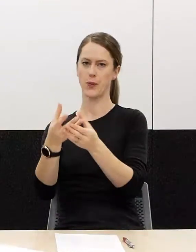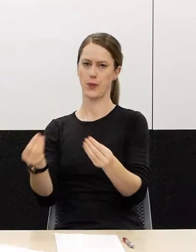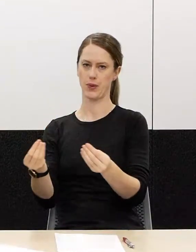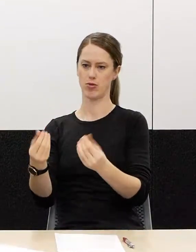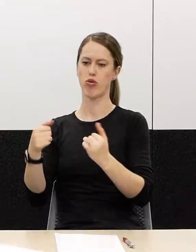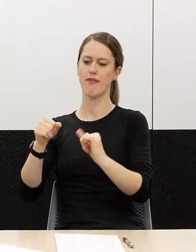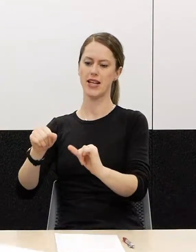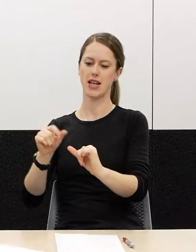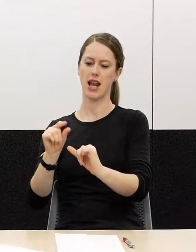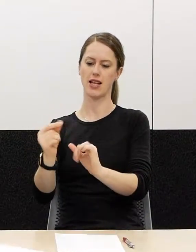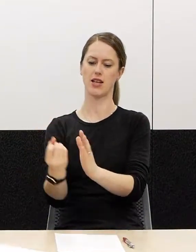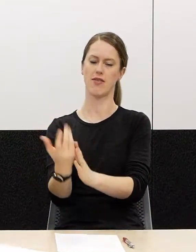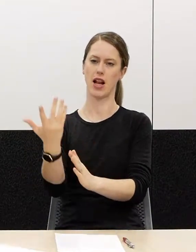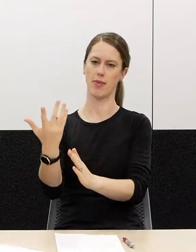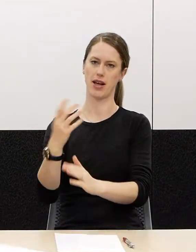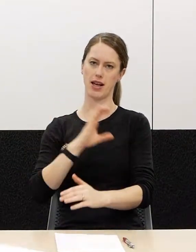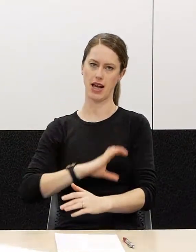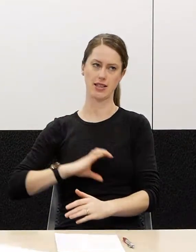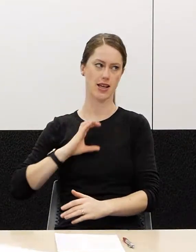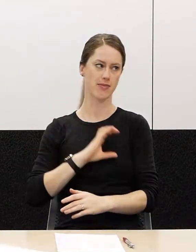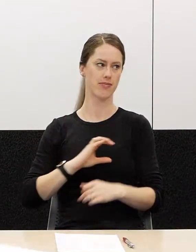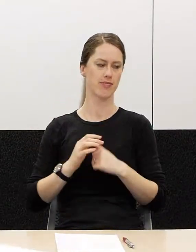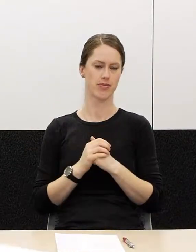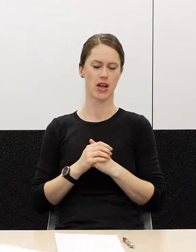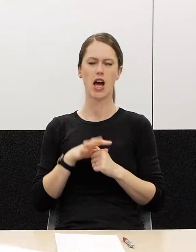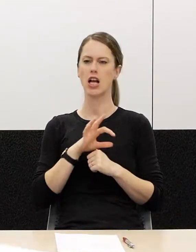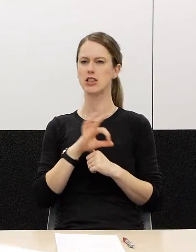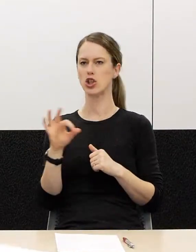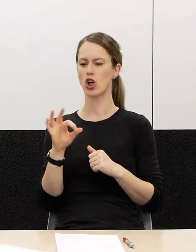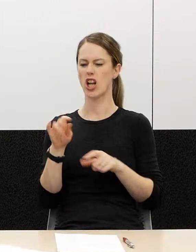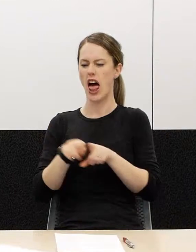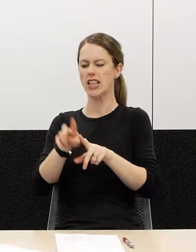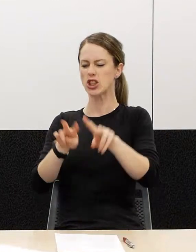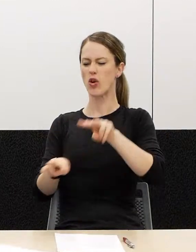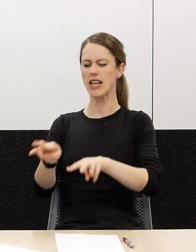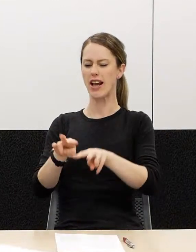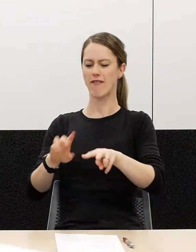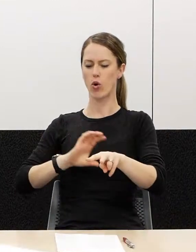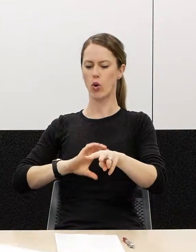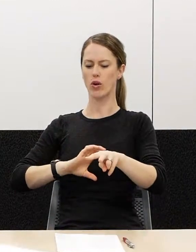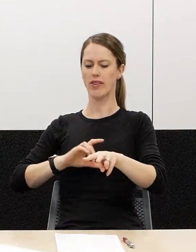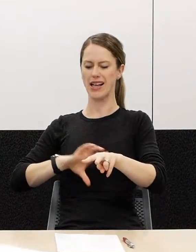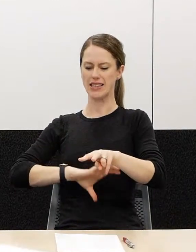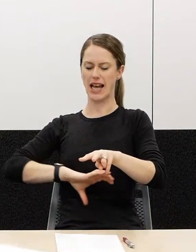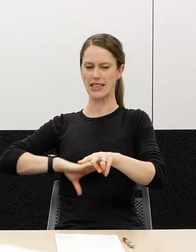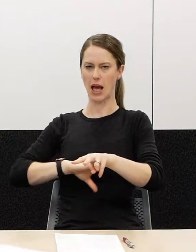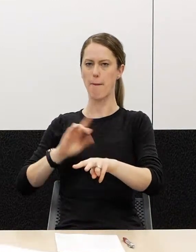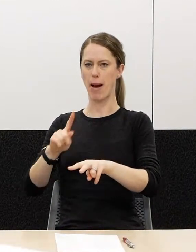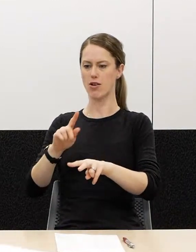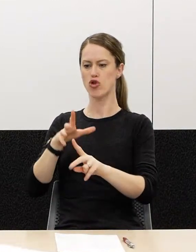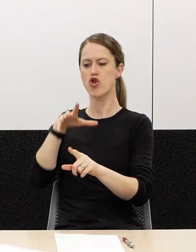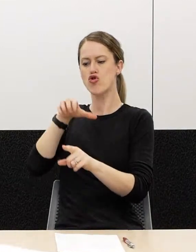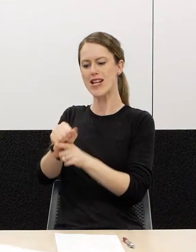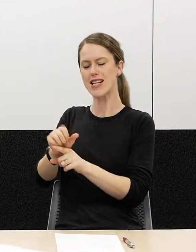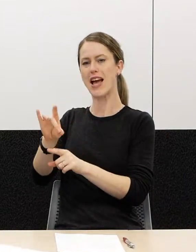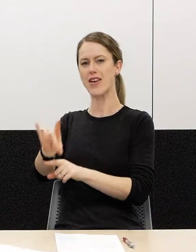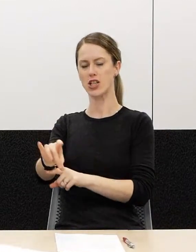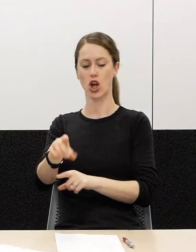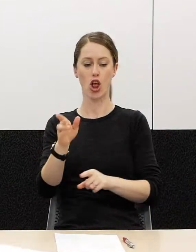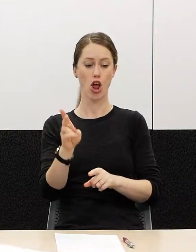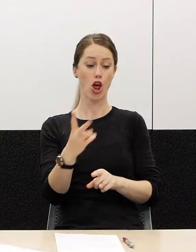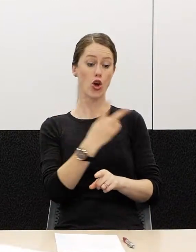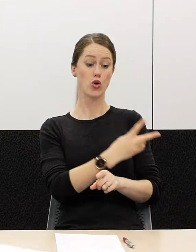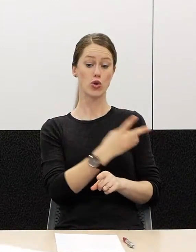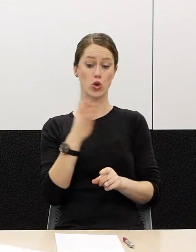to prevent the development of stomach cancer later on, rather than screening for stomach cancer per se. So those would probably be the 2